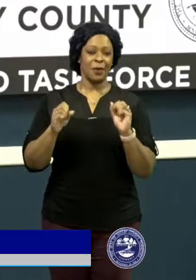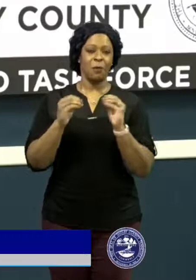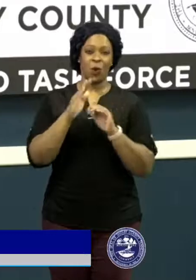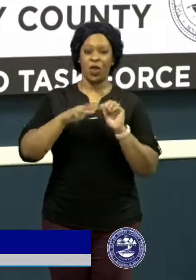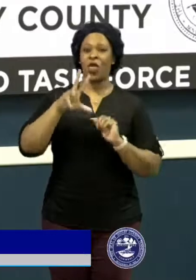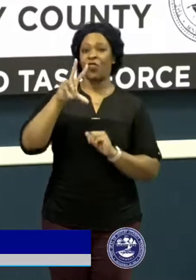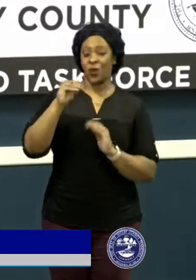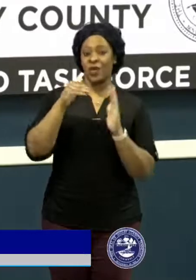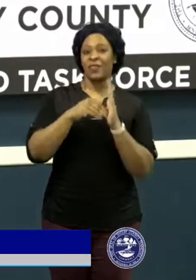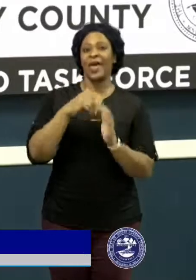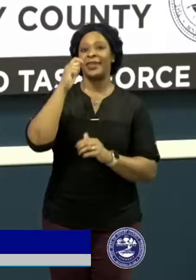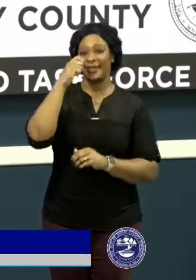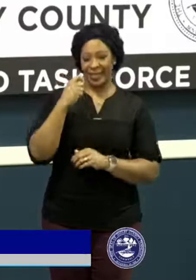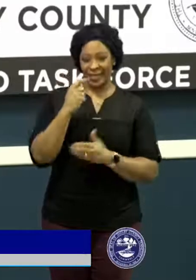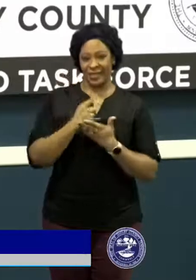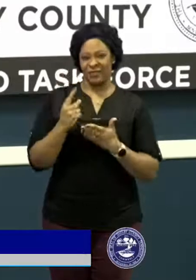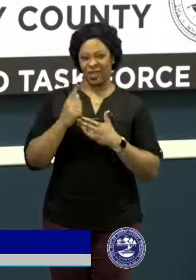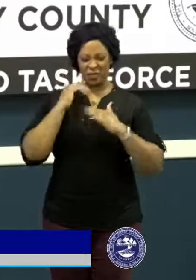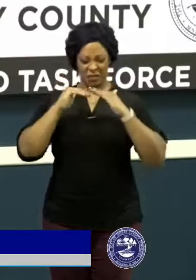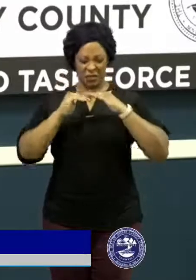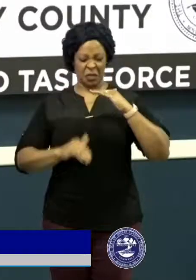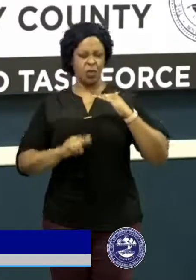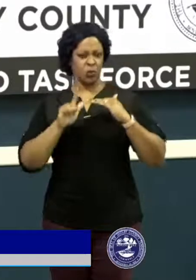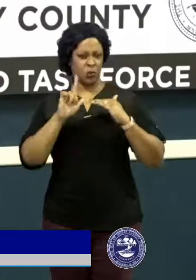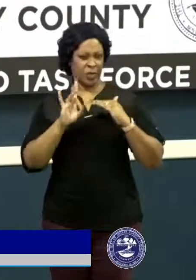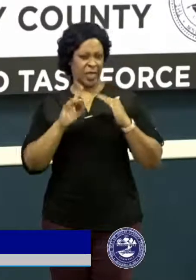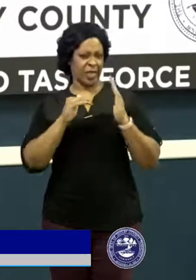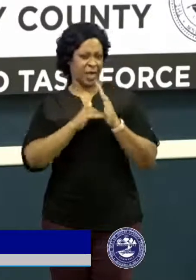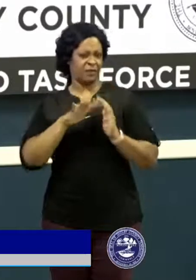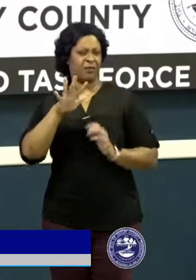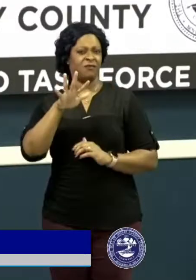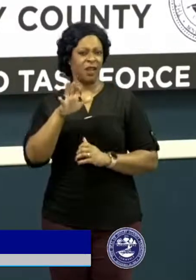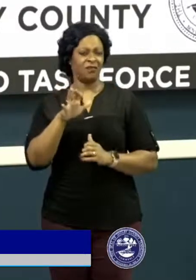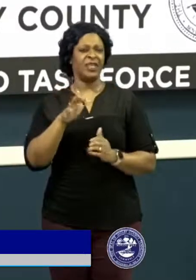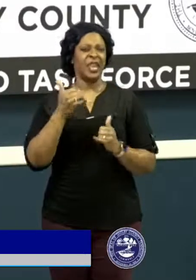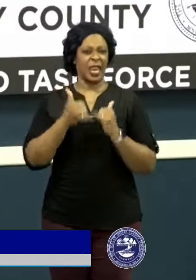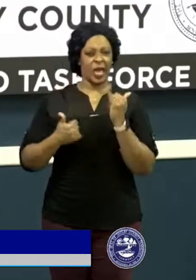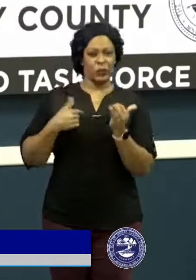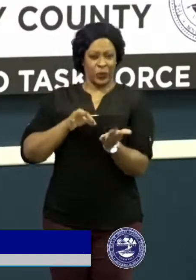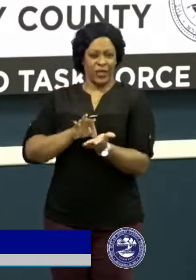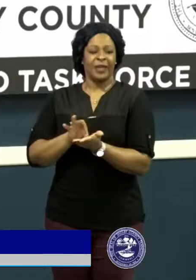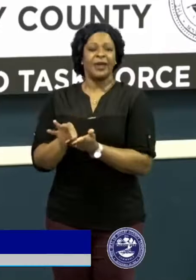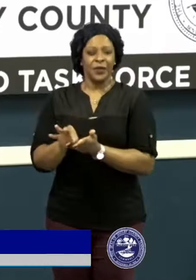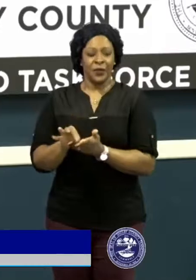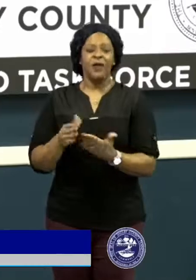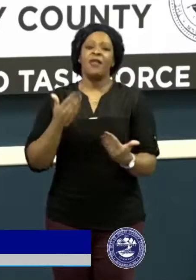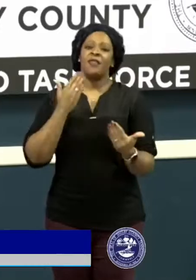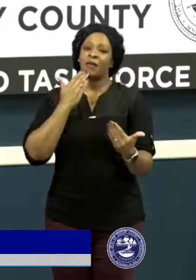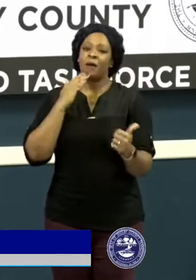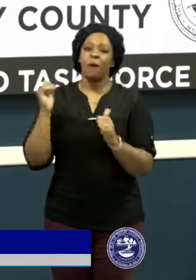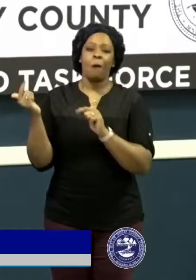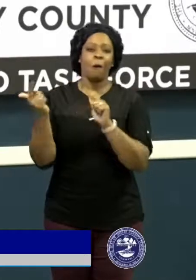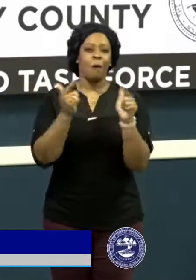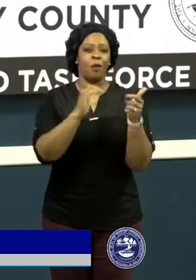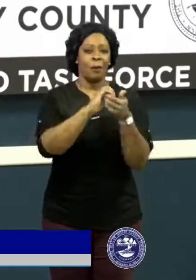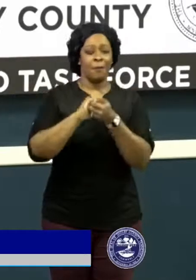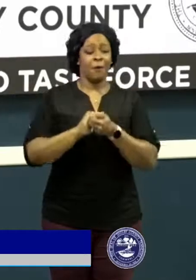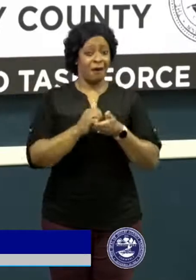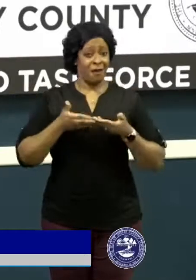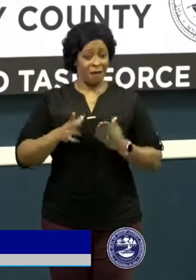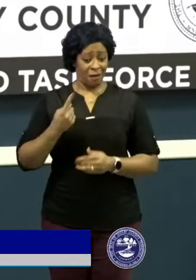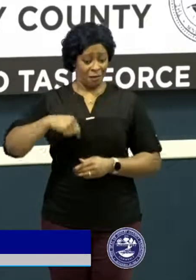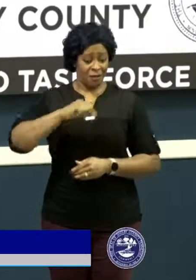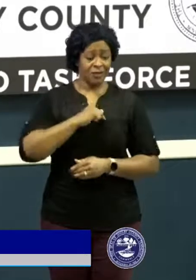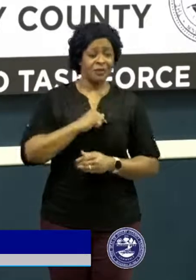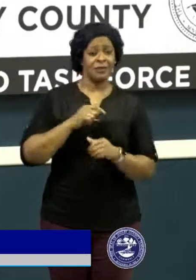30,000 tests a week, just a little under that. I think it's 28,500 last count. And we're thankful to all of our partners who allow us to